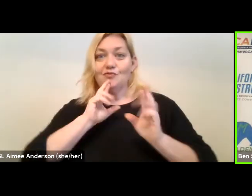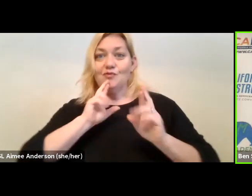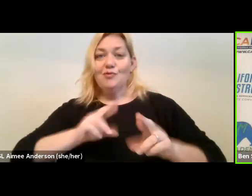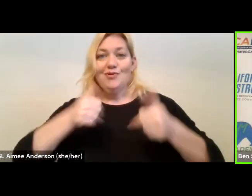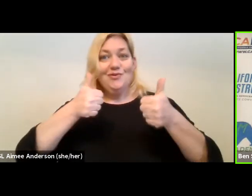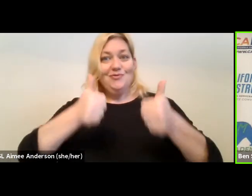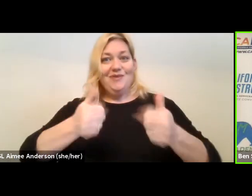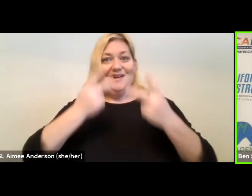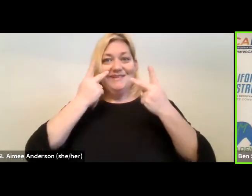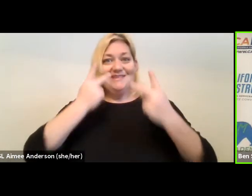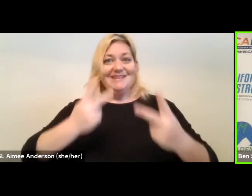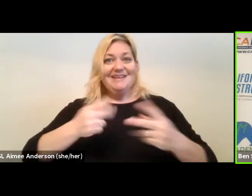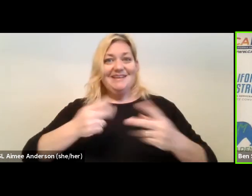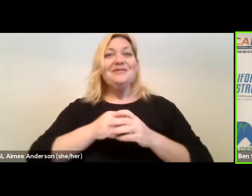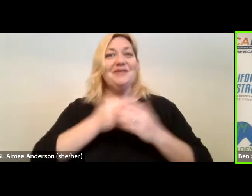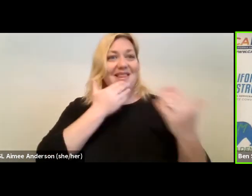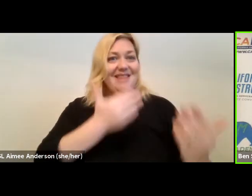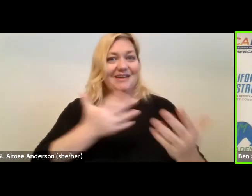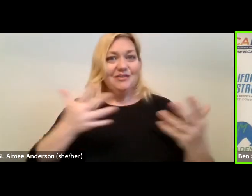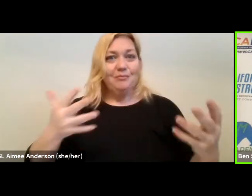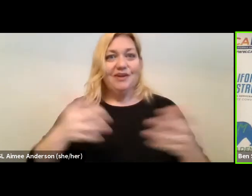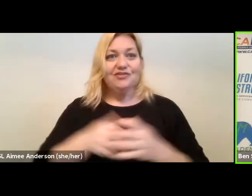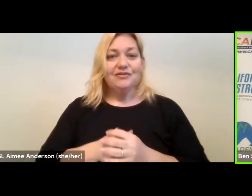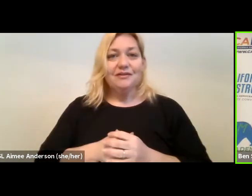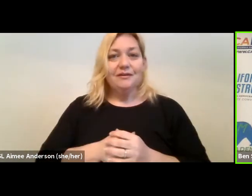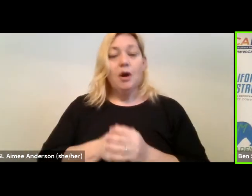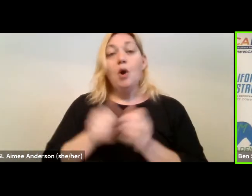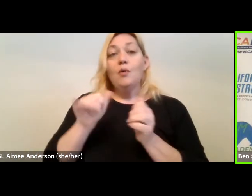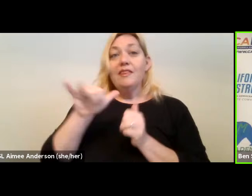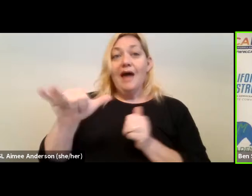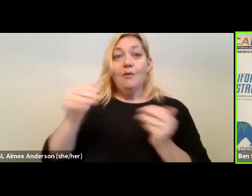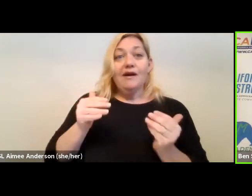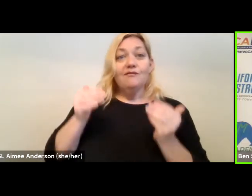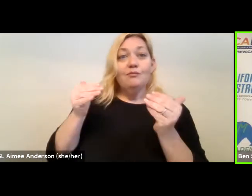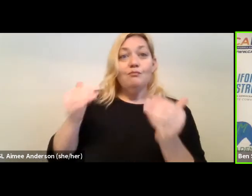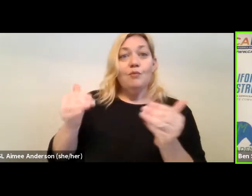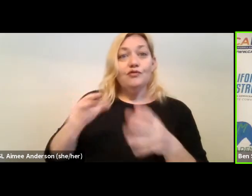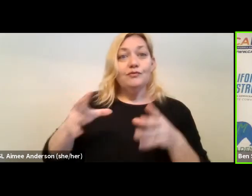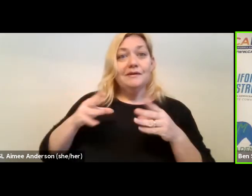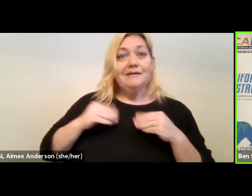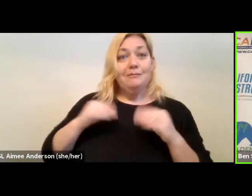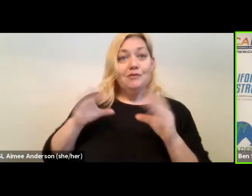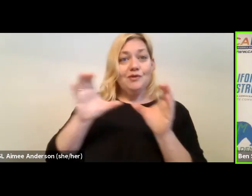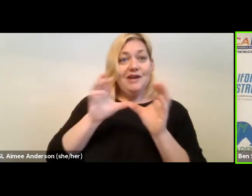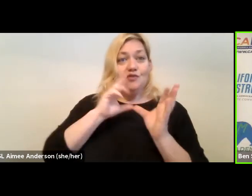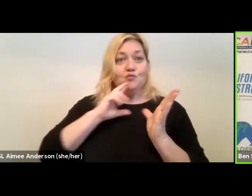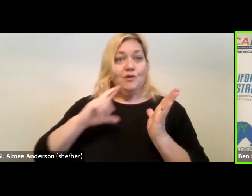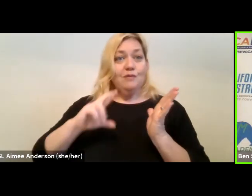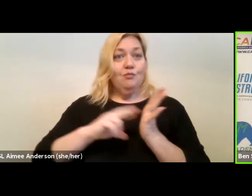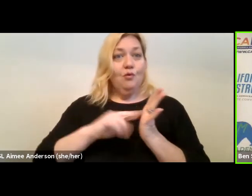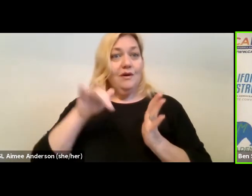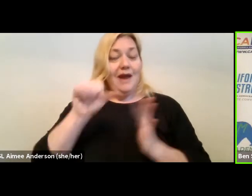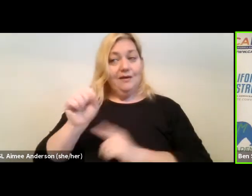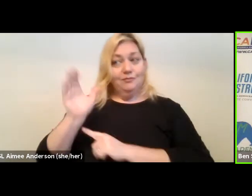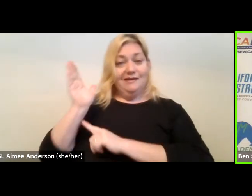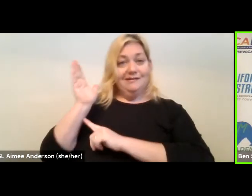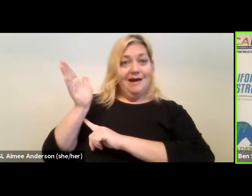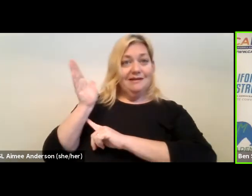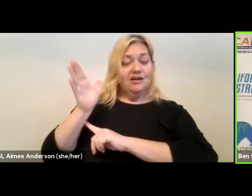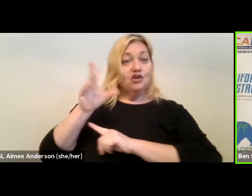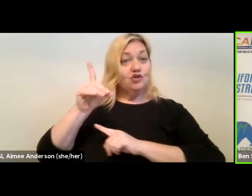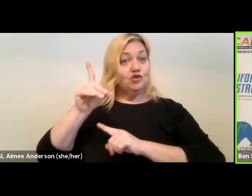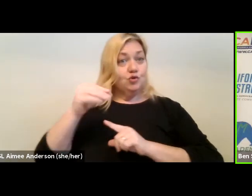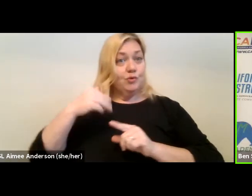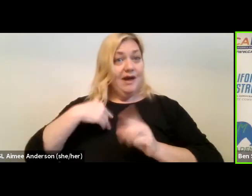to see. Thanks so much. With that, we have a motion to accept the credentials report as presented. Do we have